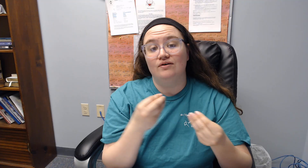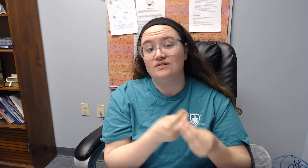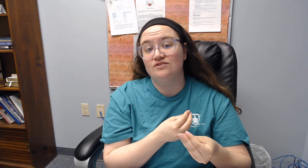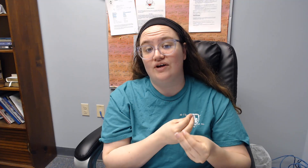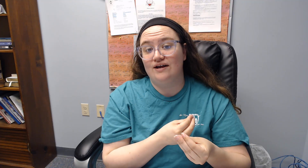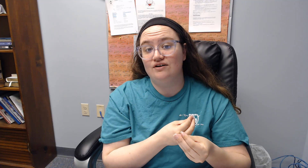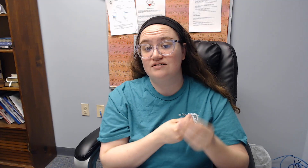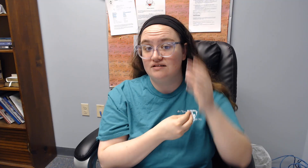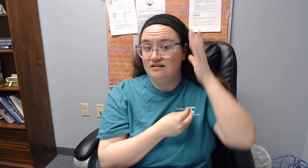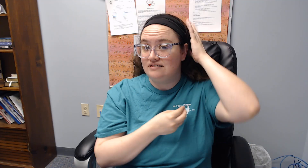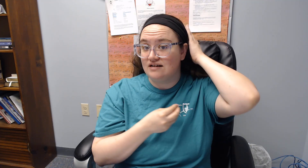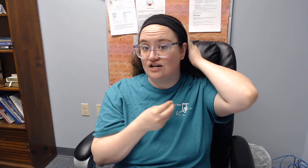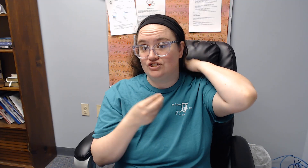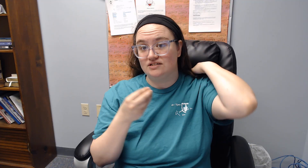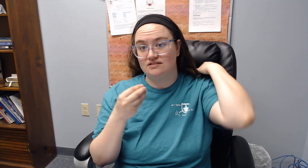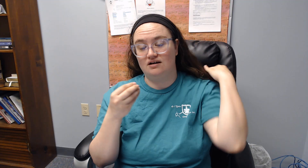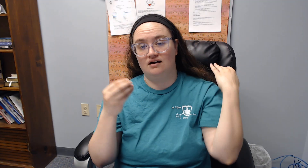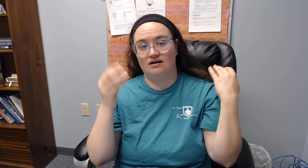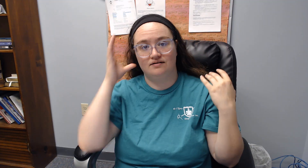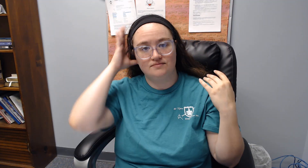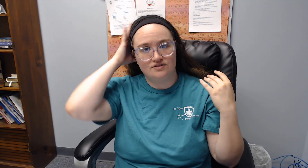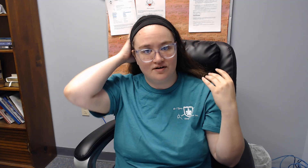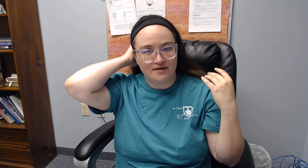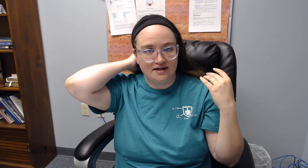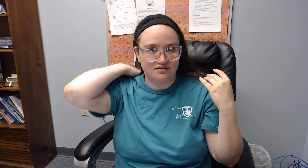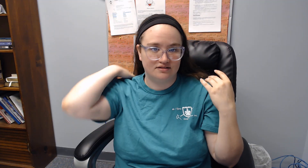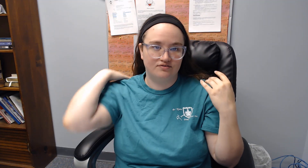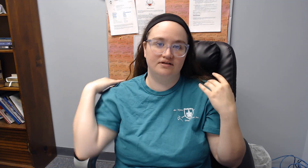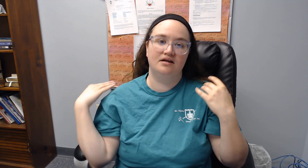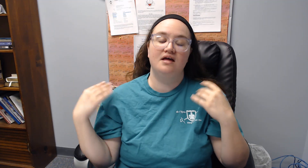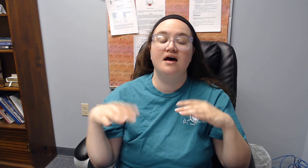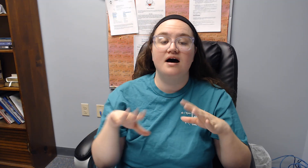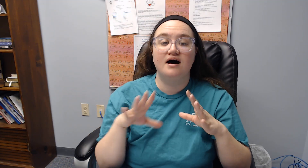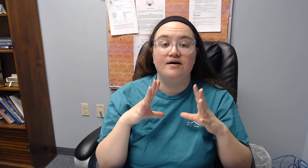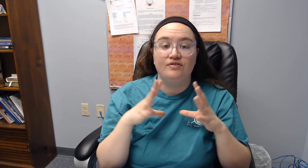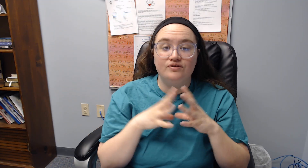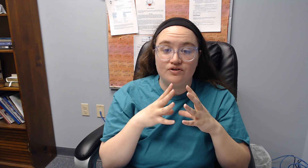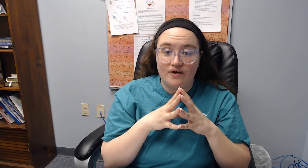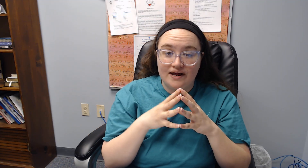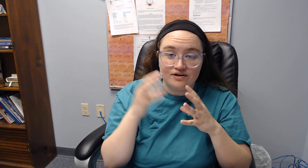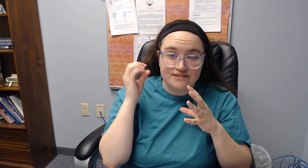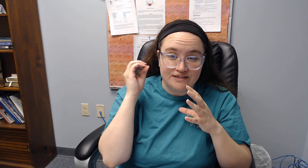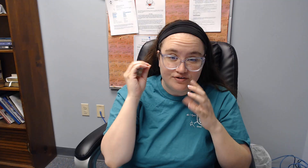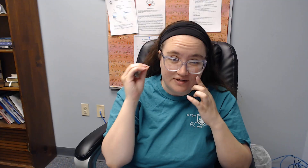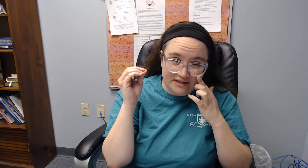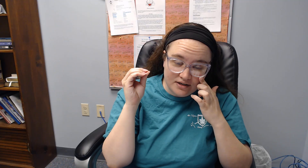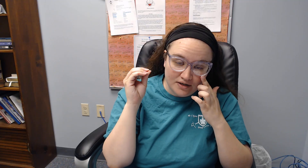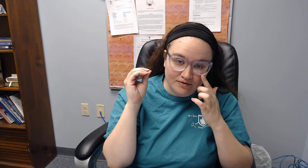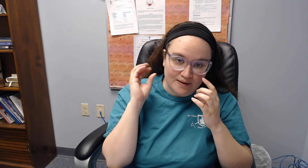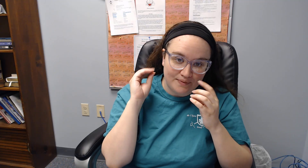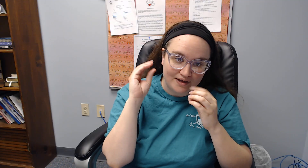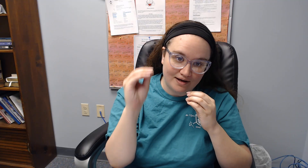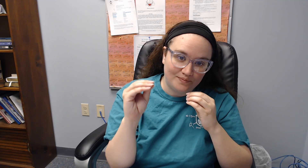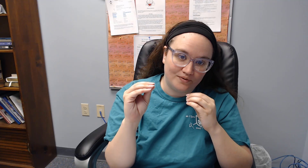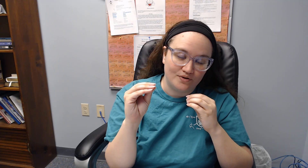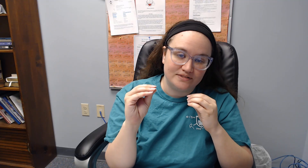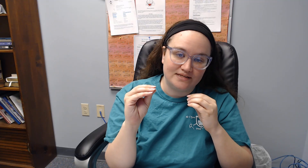little hairs, it's not just sorry, my hair is like really those little hairs in your ear that pick up on those